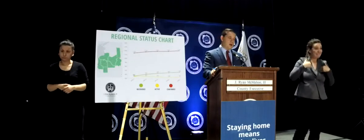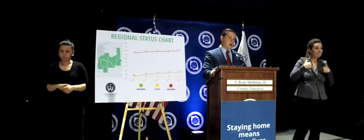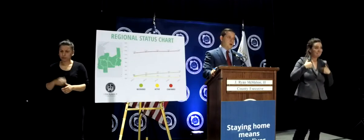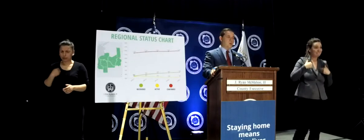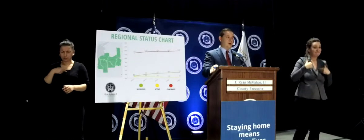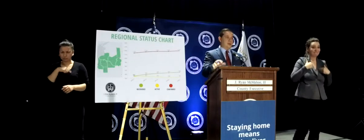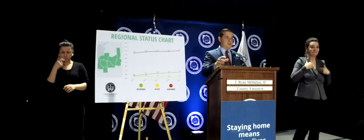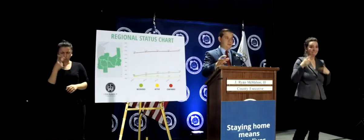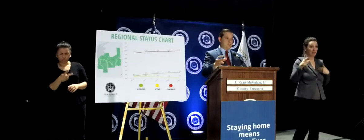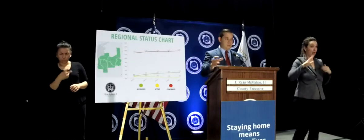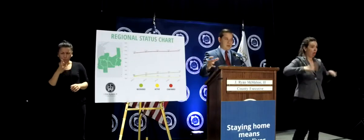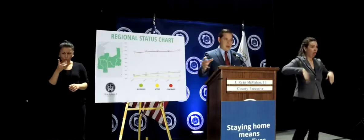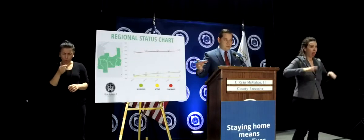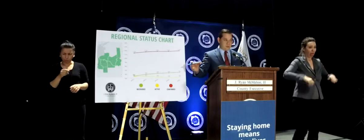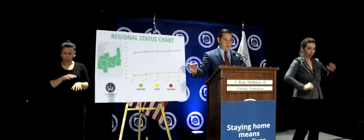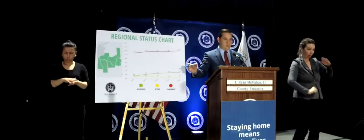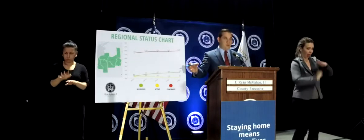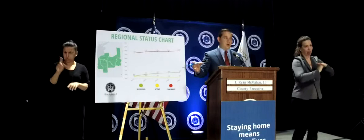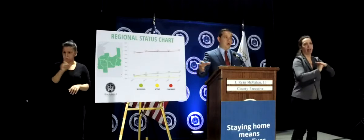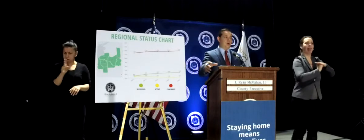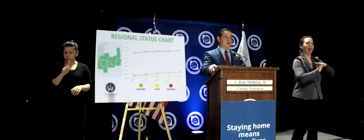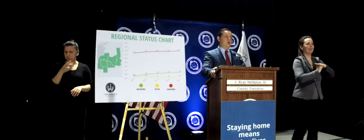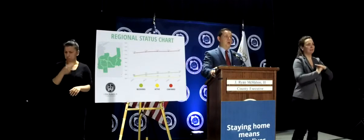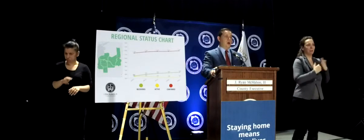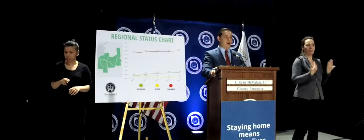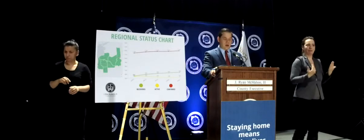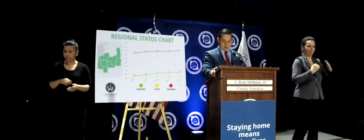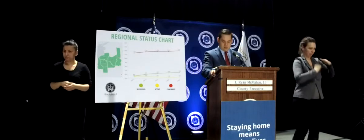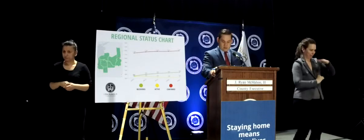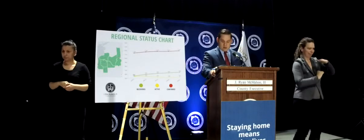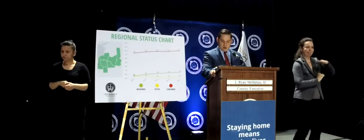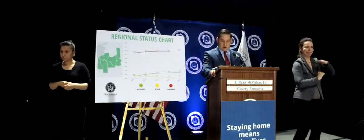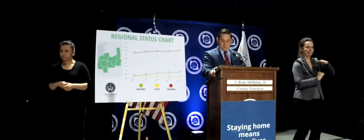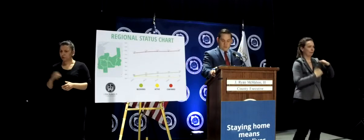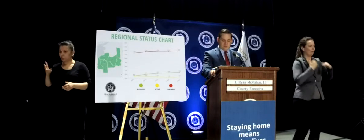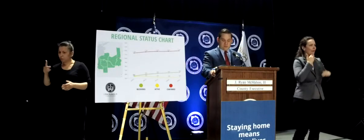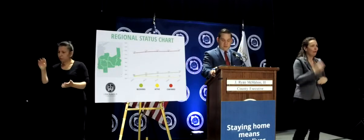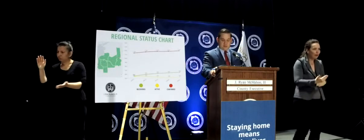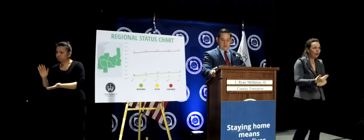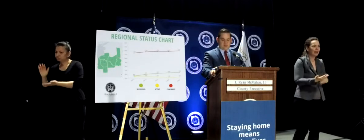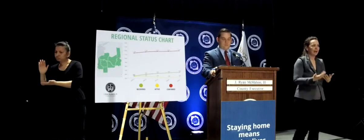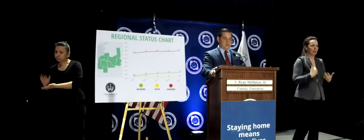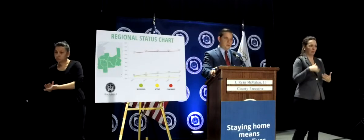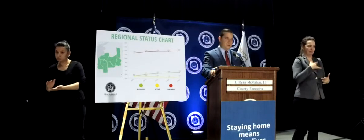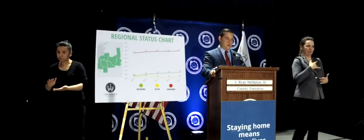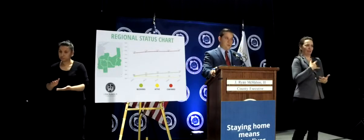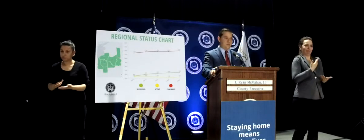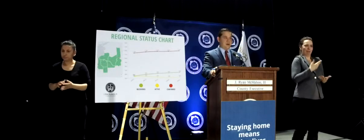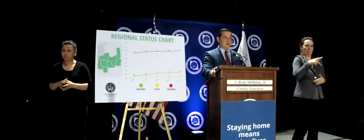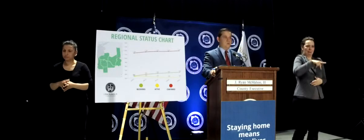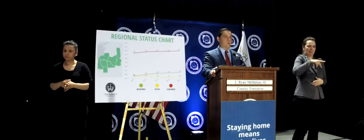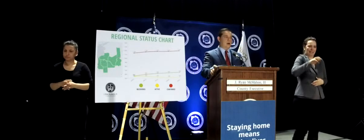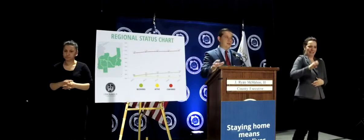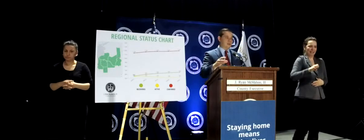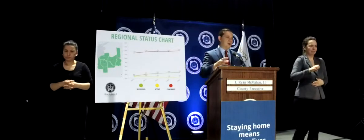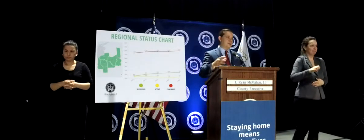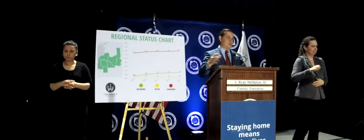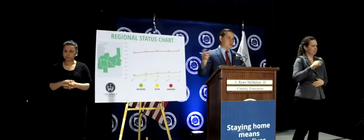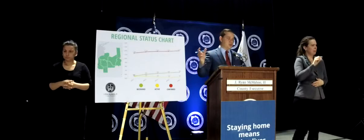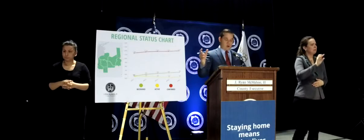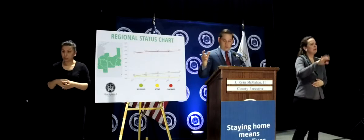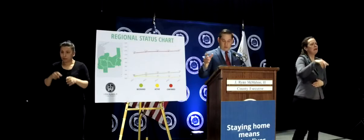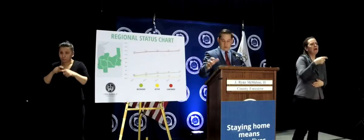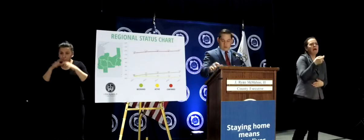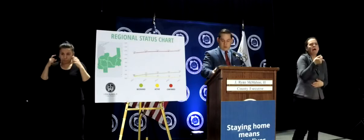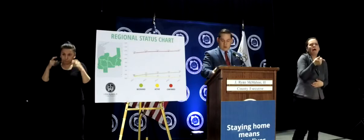we're there. We want to see it happen a little bit longer. Our PPE, a little bit better. Want it